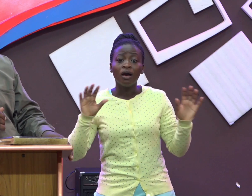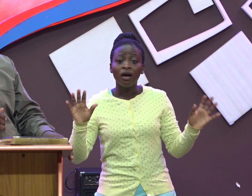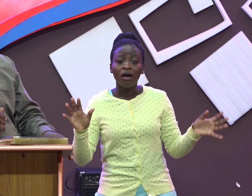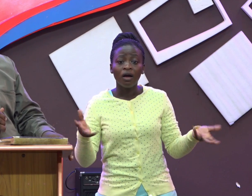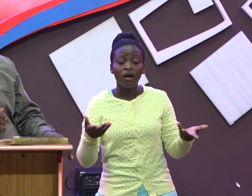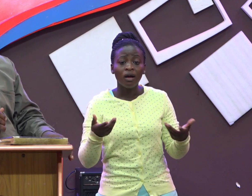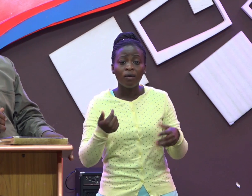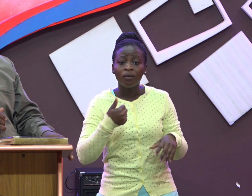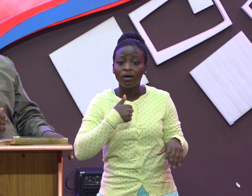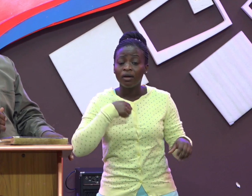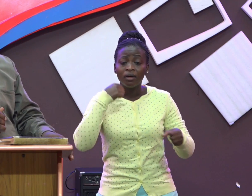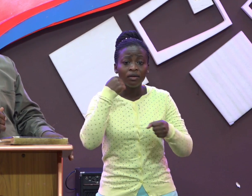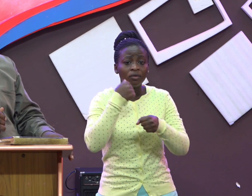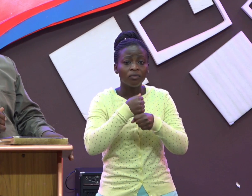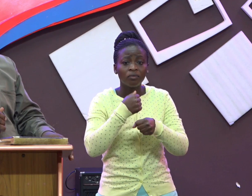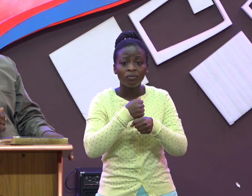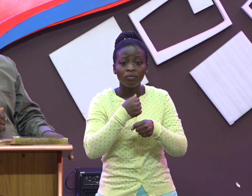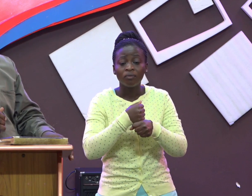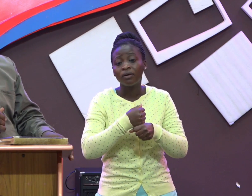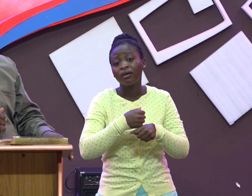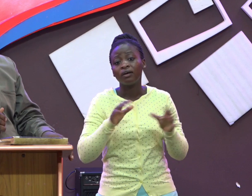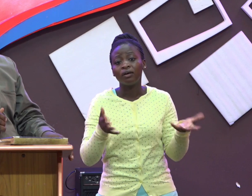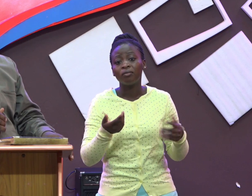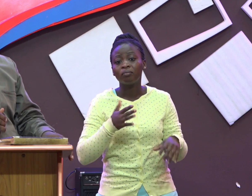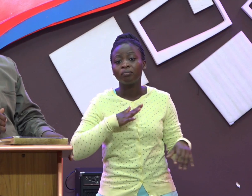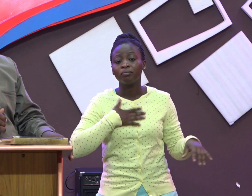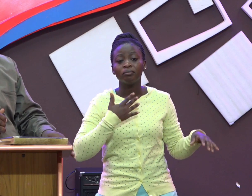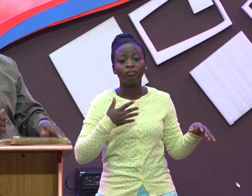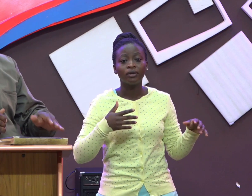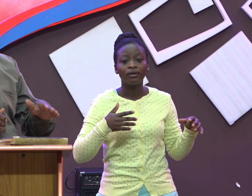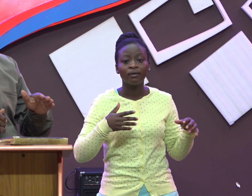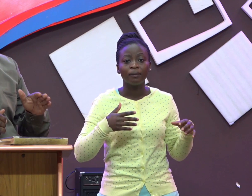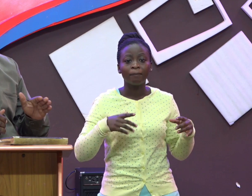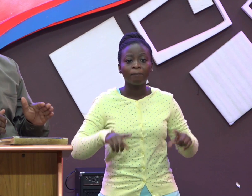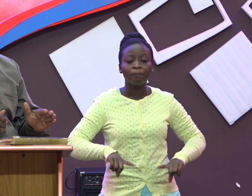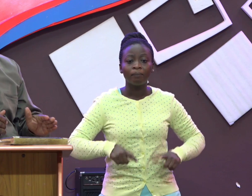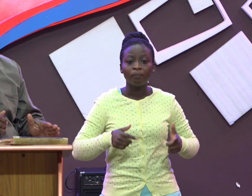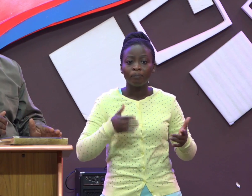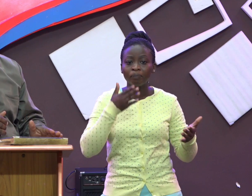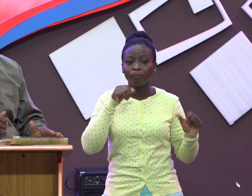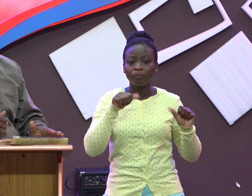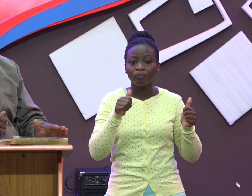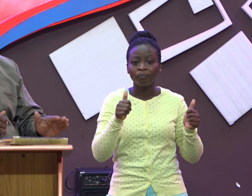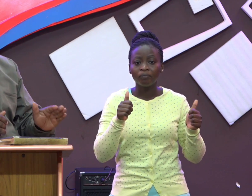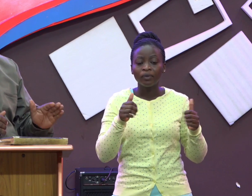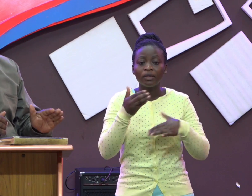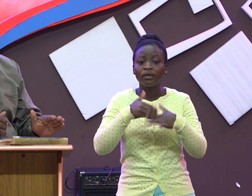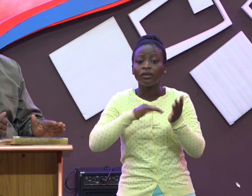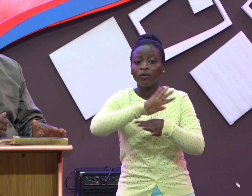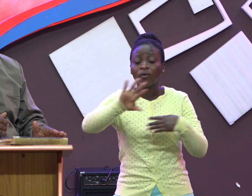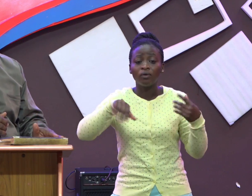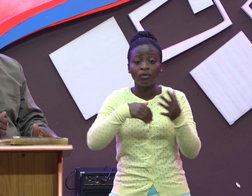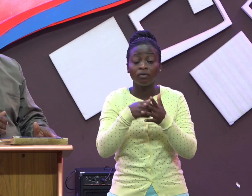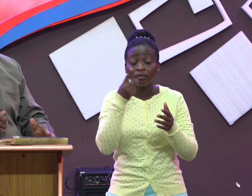Institute. What did I do that my leg is not amputated? You've seen those on accidents. In what